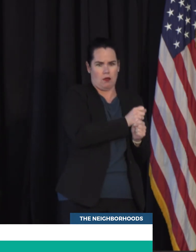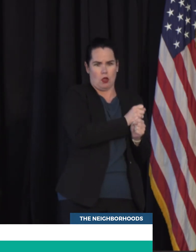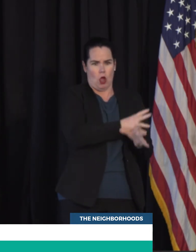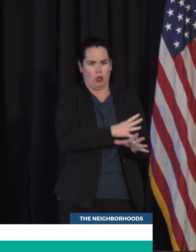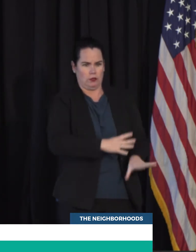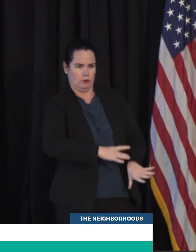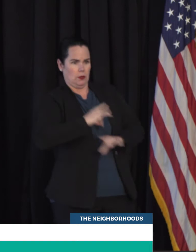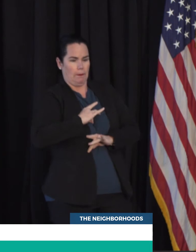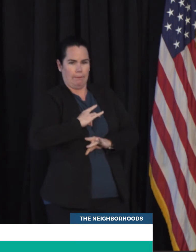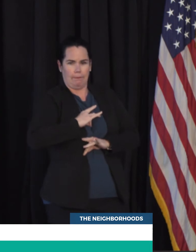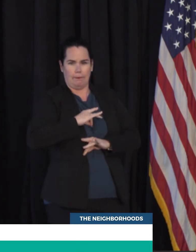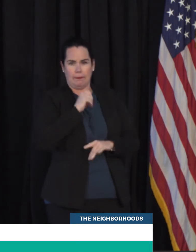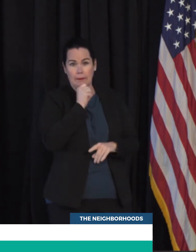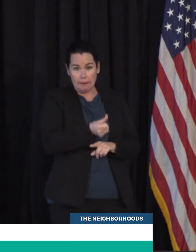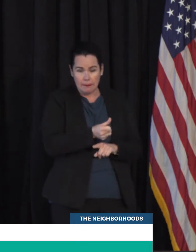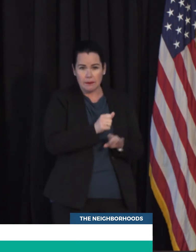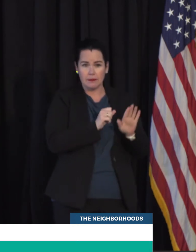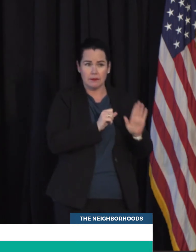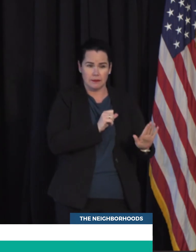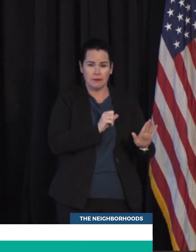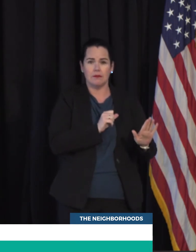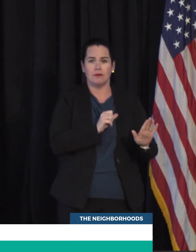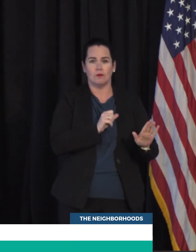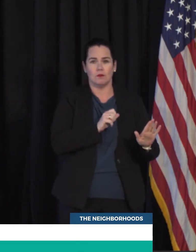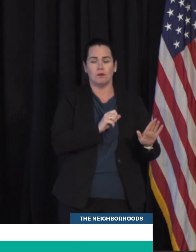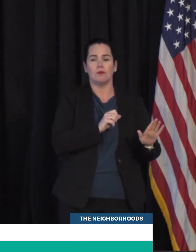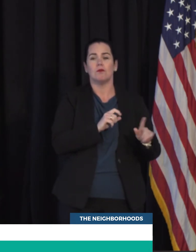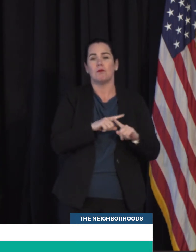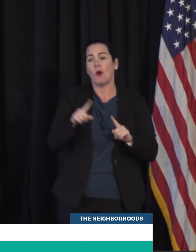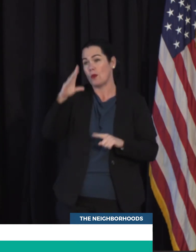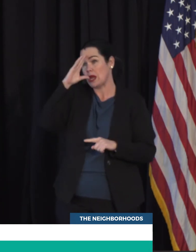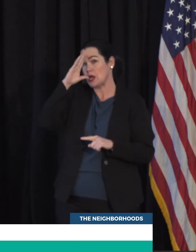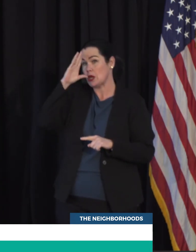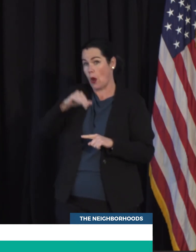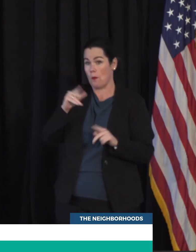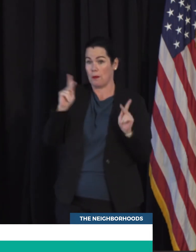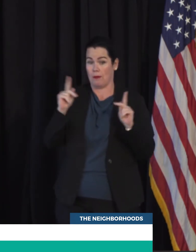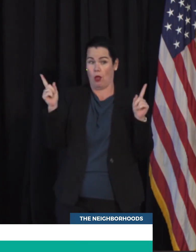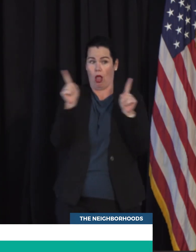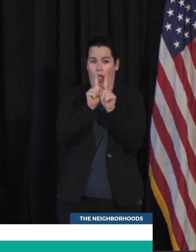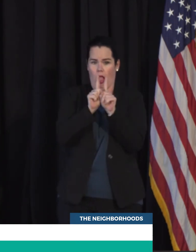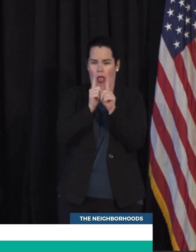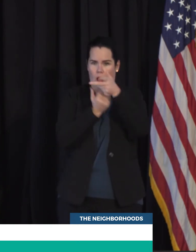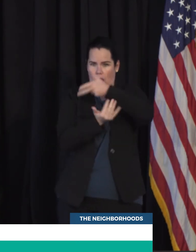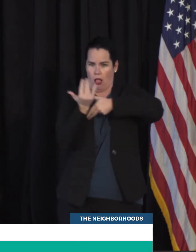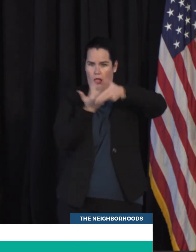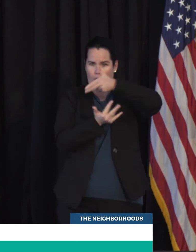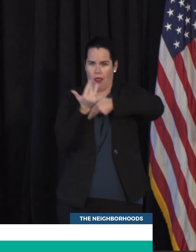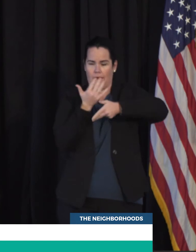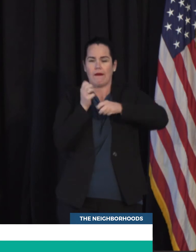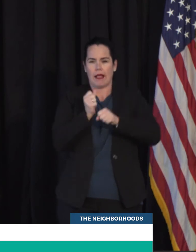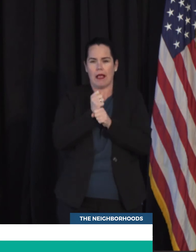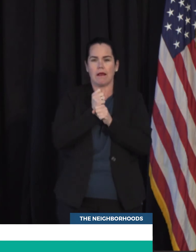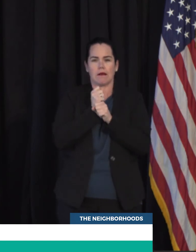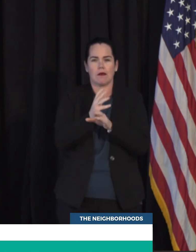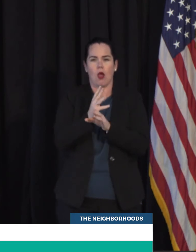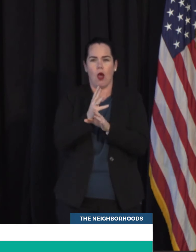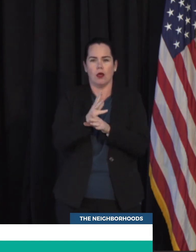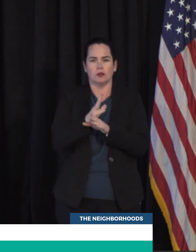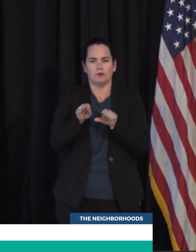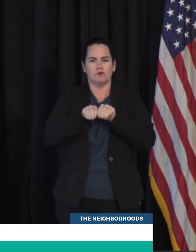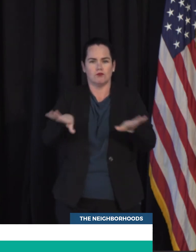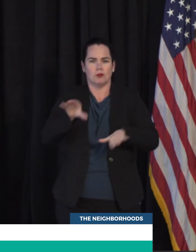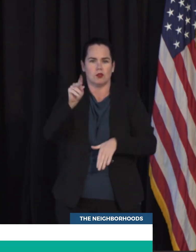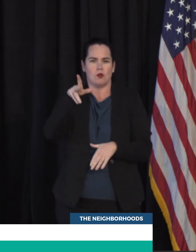of COVID-19 infection, we do know that close contact with others can lead to the spread of this